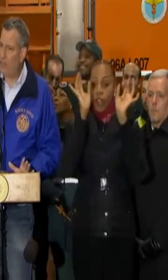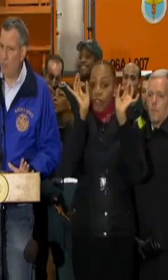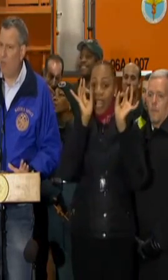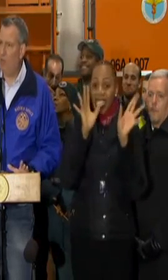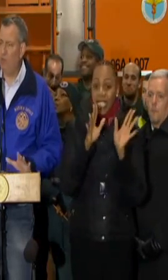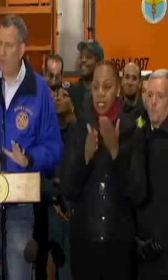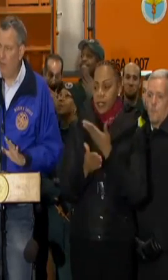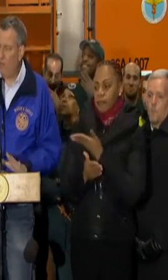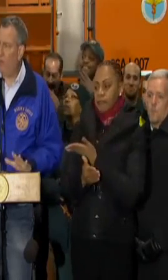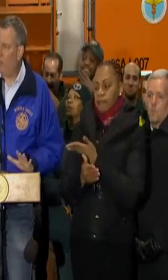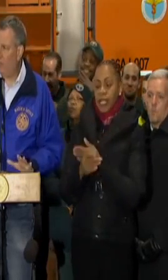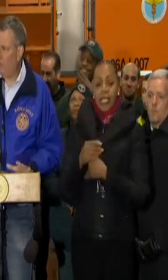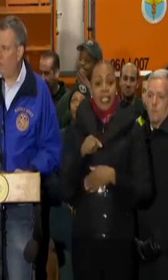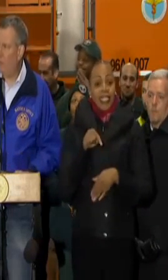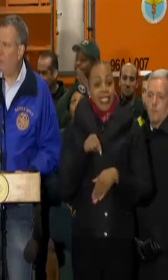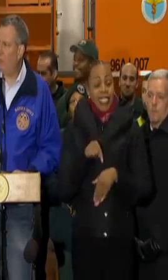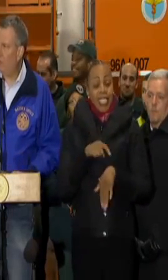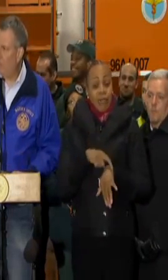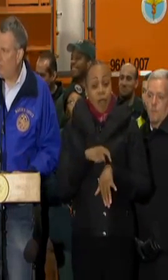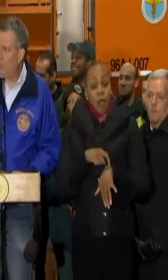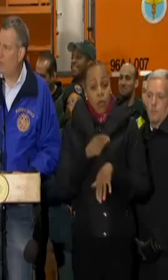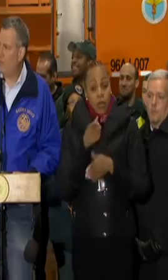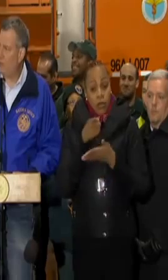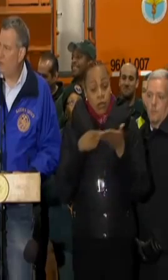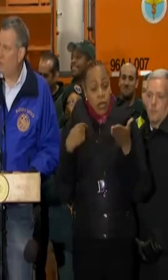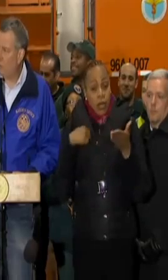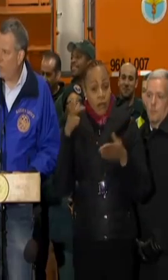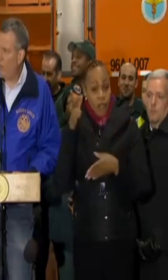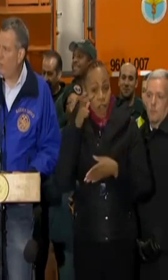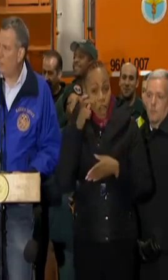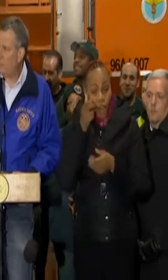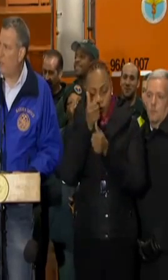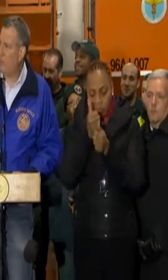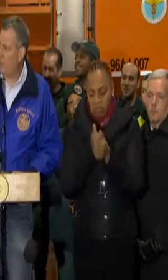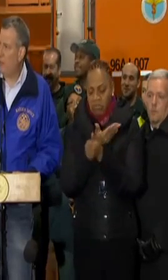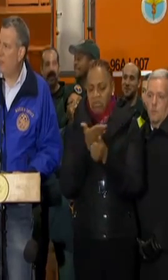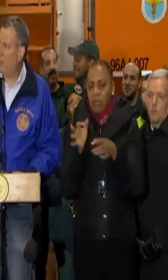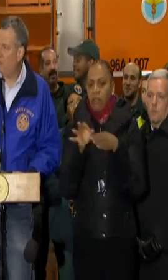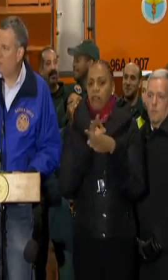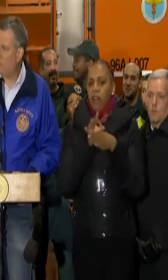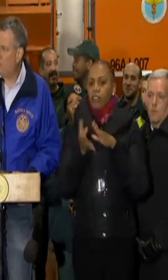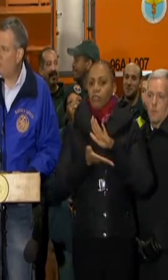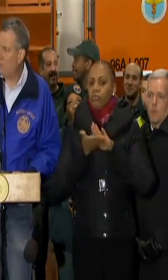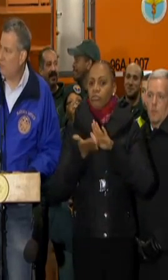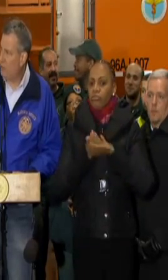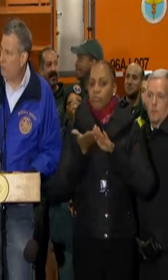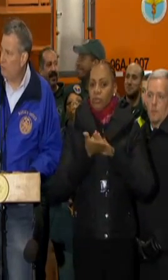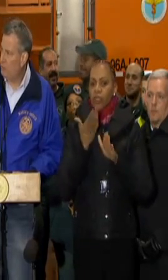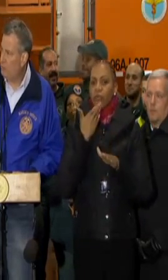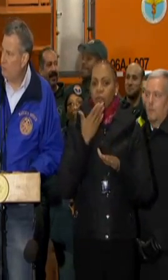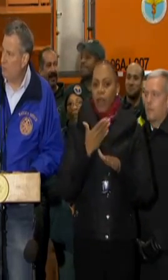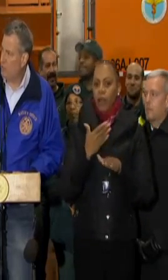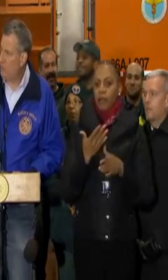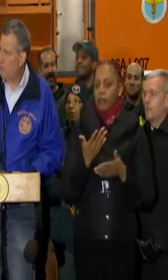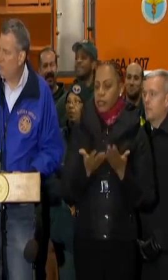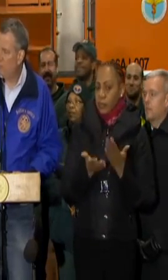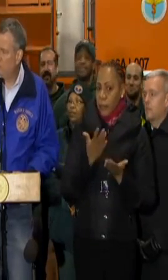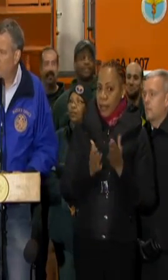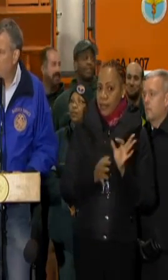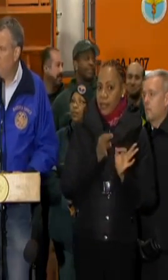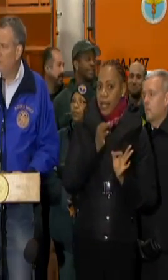At this moment, from everything I've heard, everything has functioned well, and despite the delay, everyone has been served well.